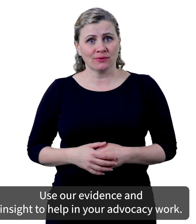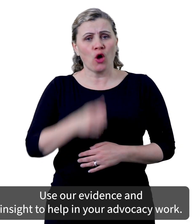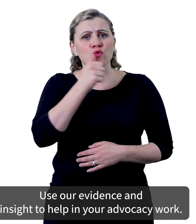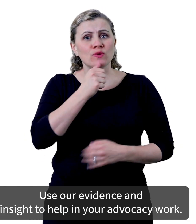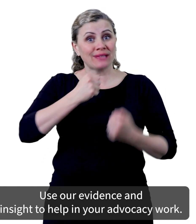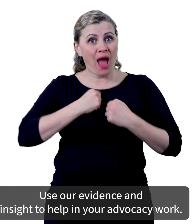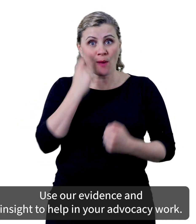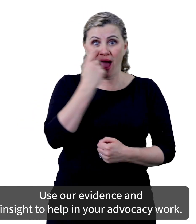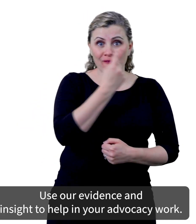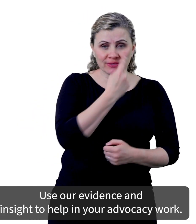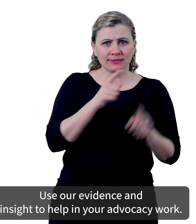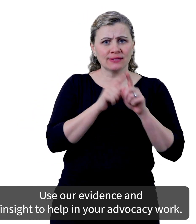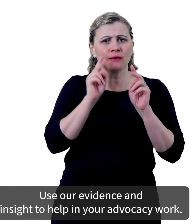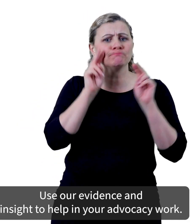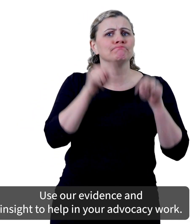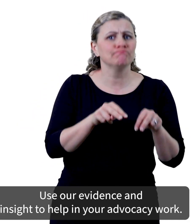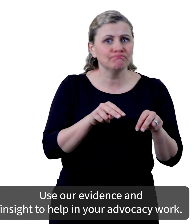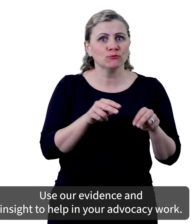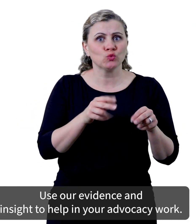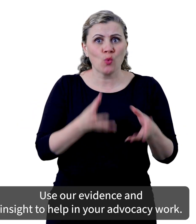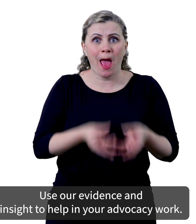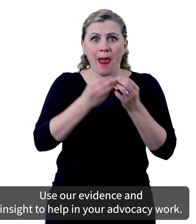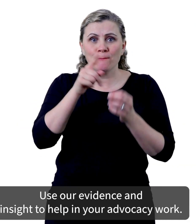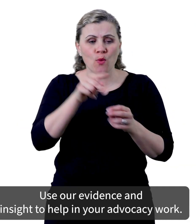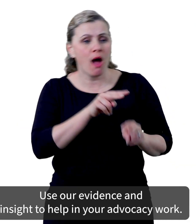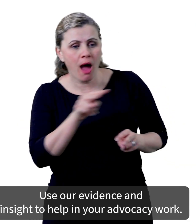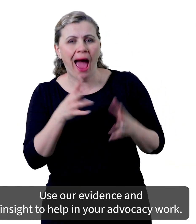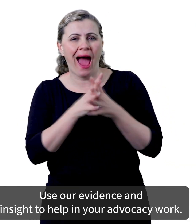Use our evidence and insight to help in your advocacy work.